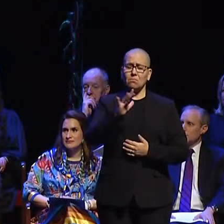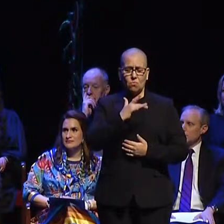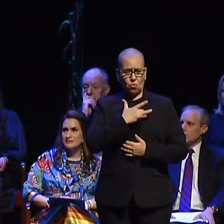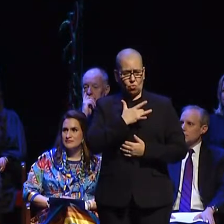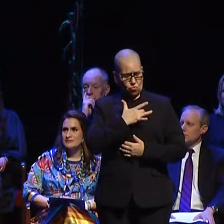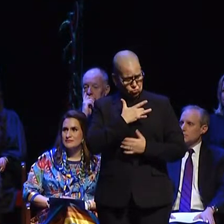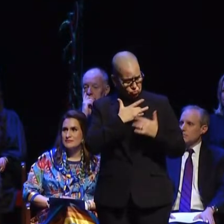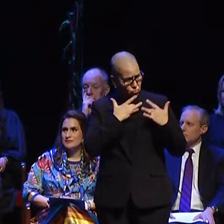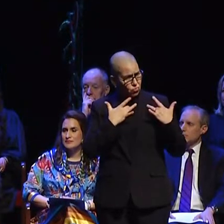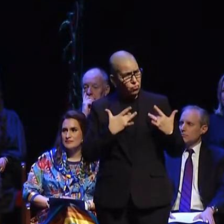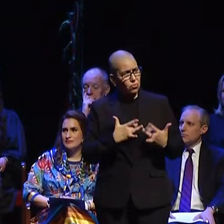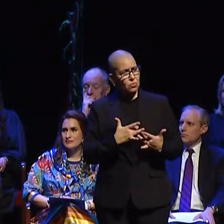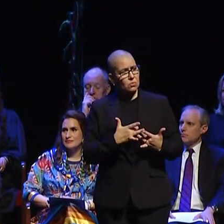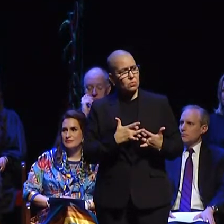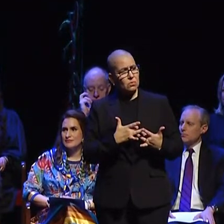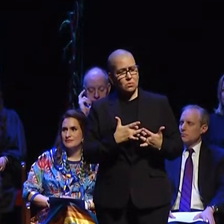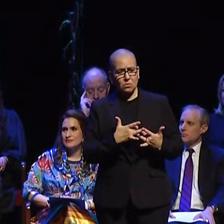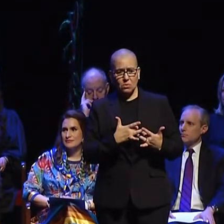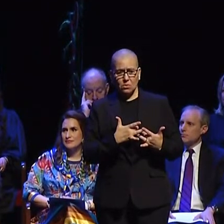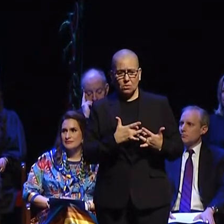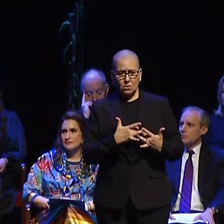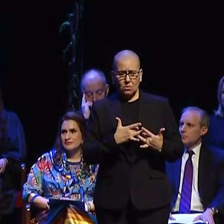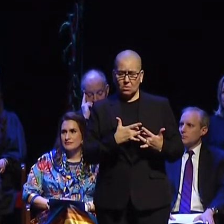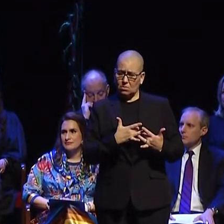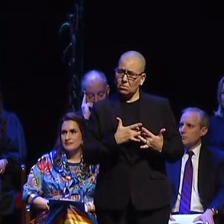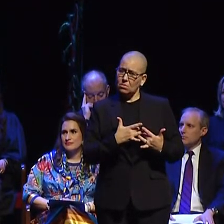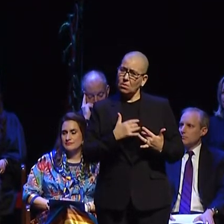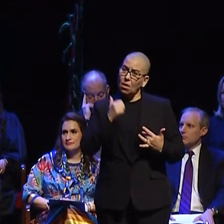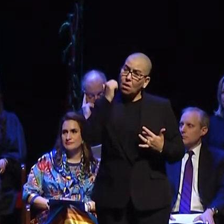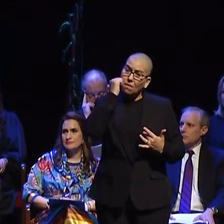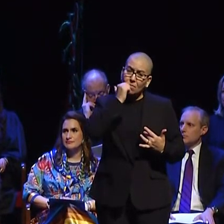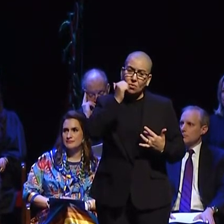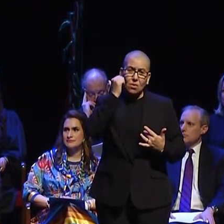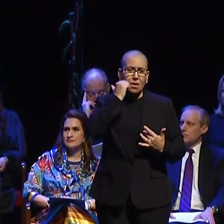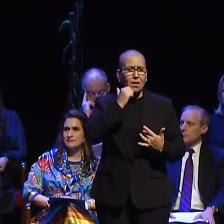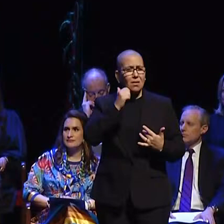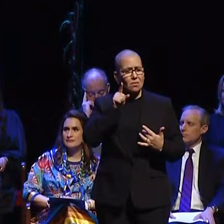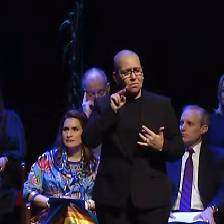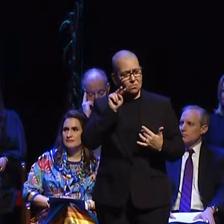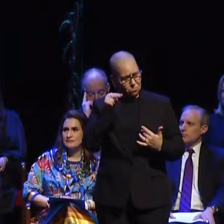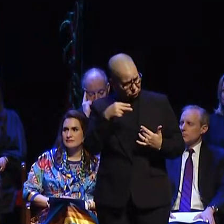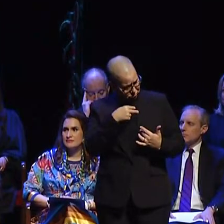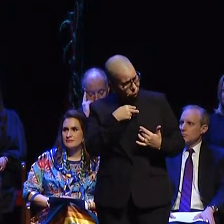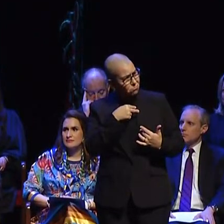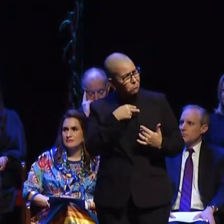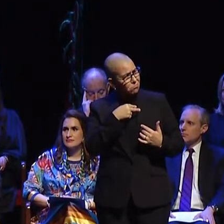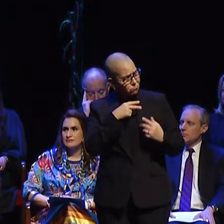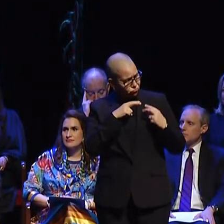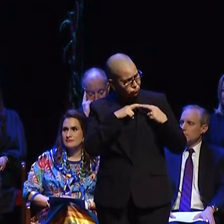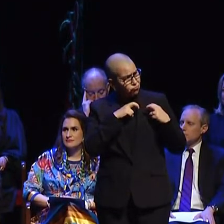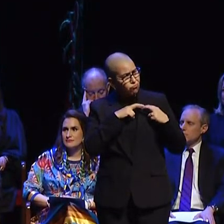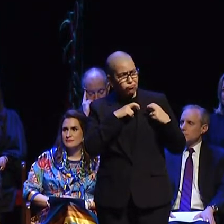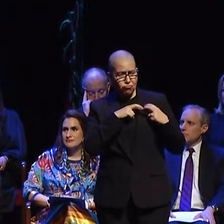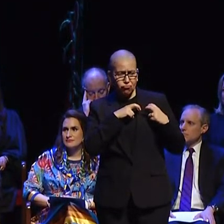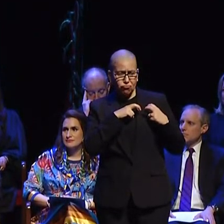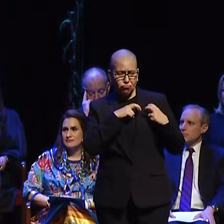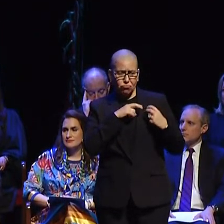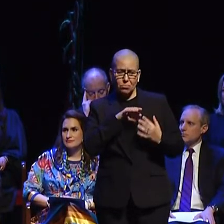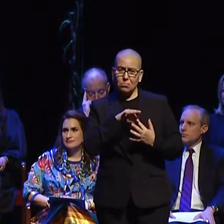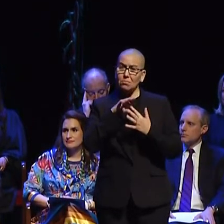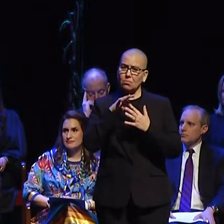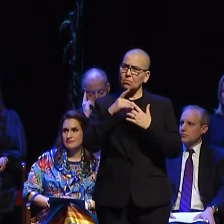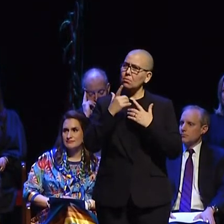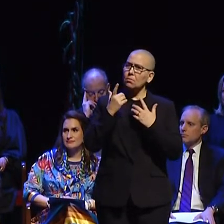A question that we should be asking ourselves frequently, especially those of us who are called to serve others.